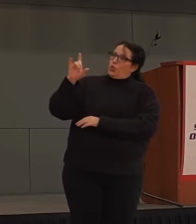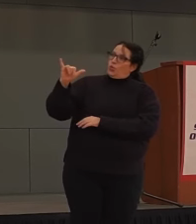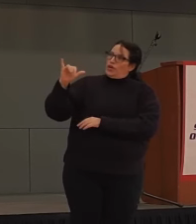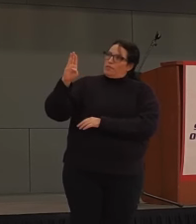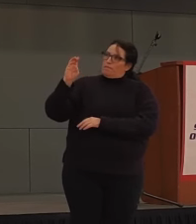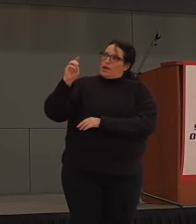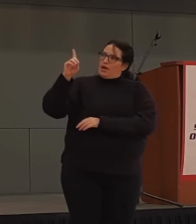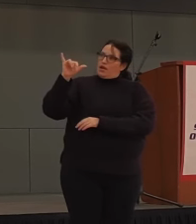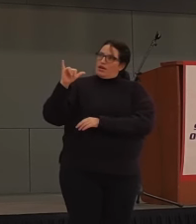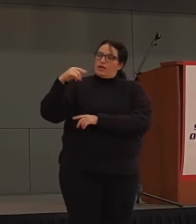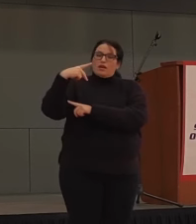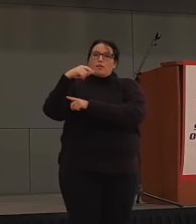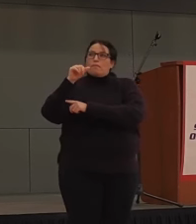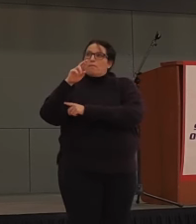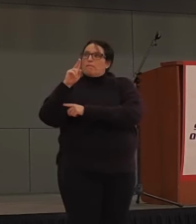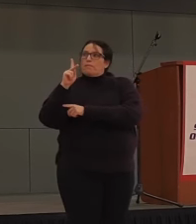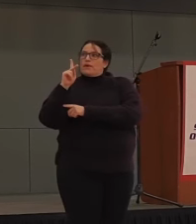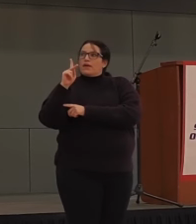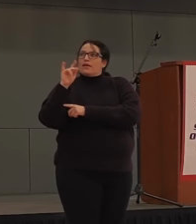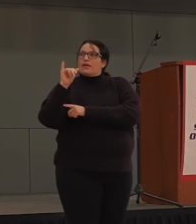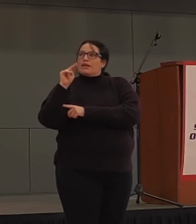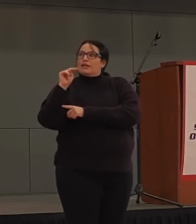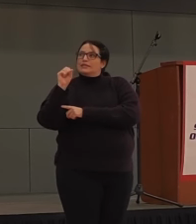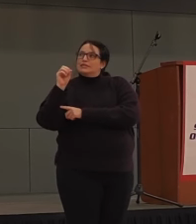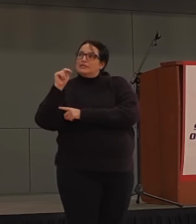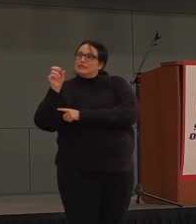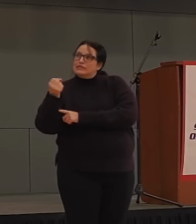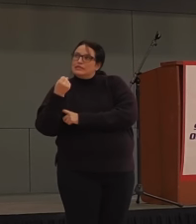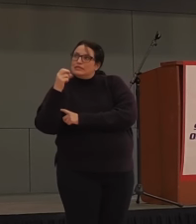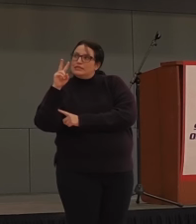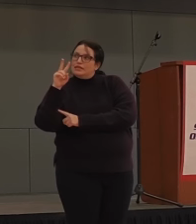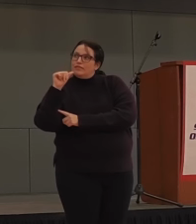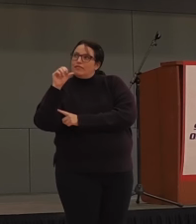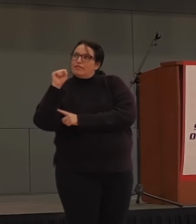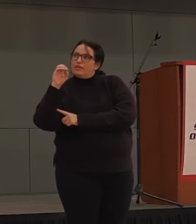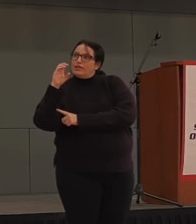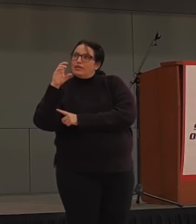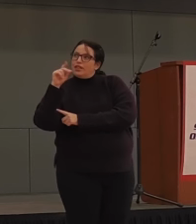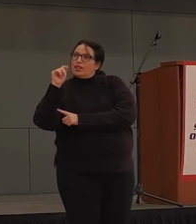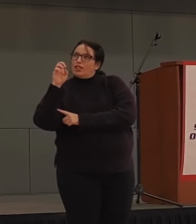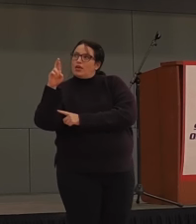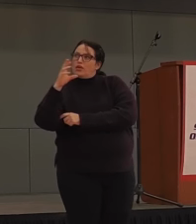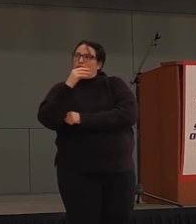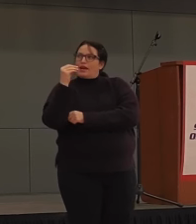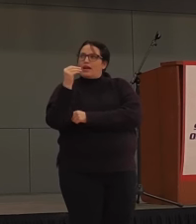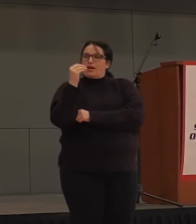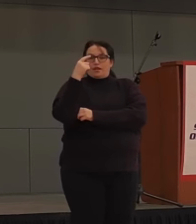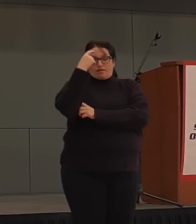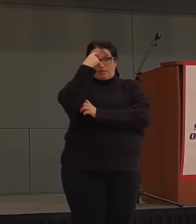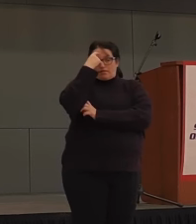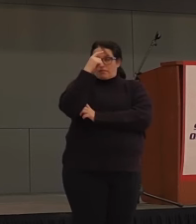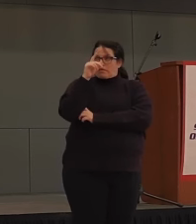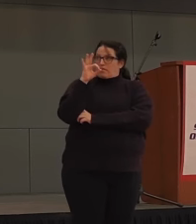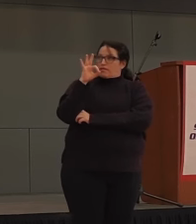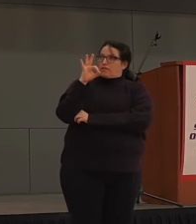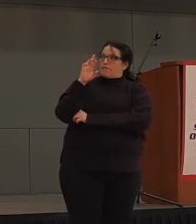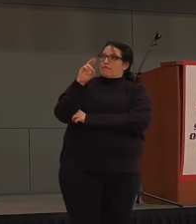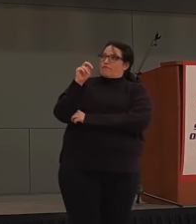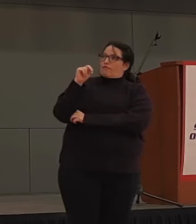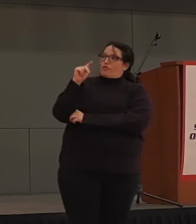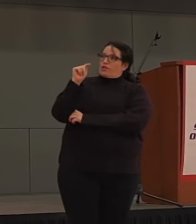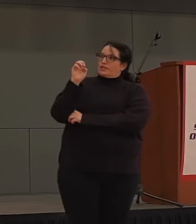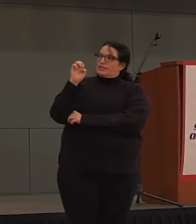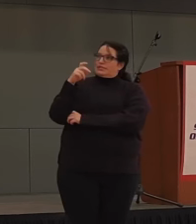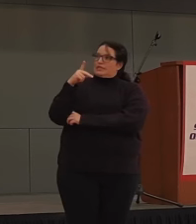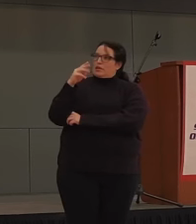vascular, frontal temporal. And some people may pronounce it frontal temporal. It's actually frontal temporal